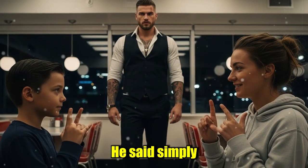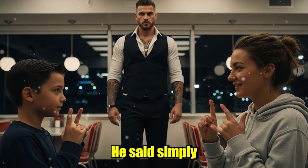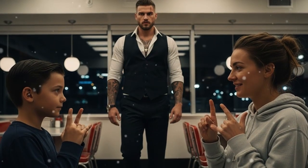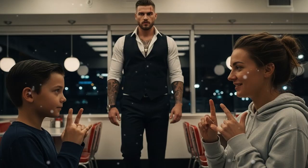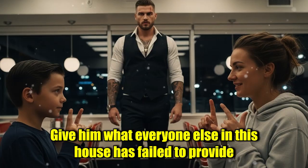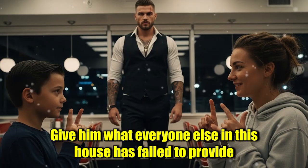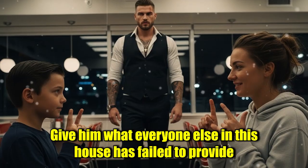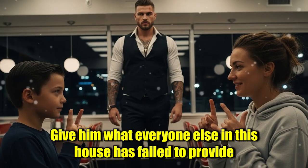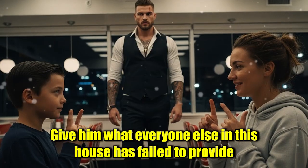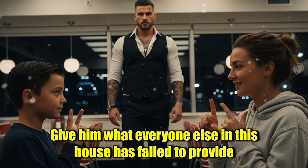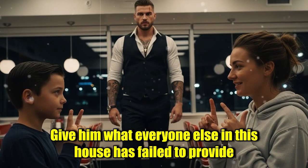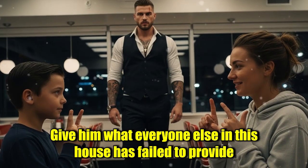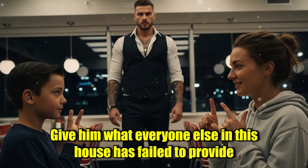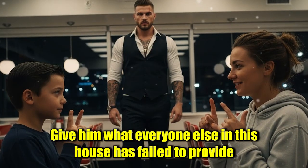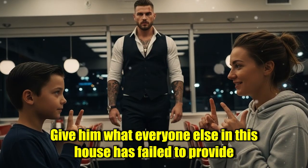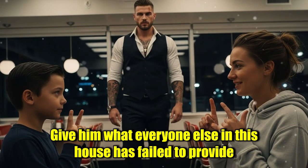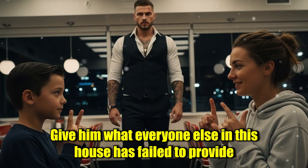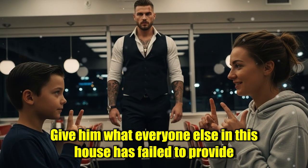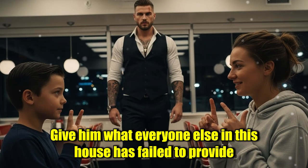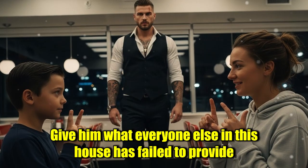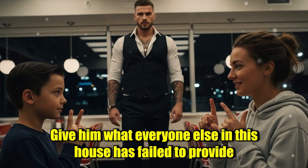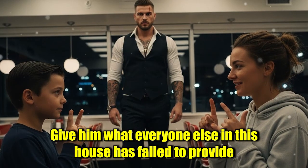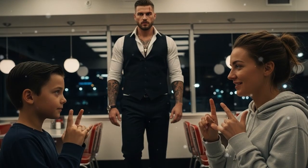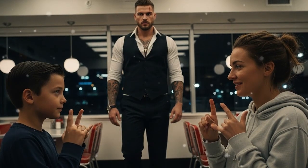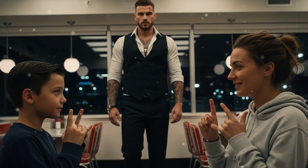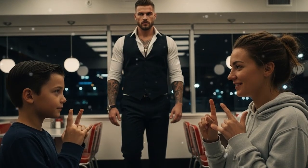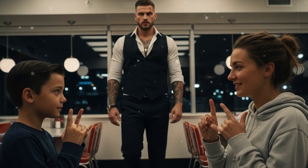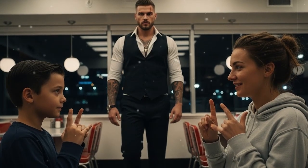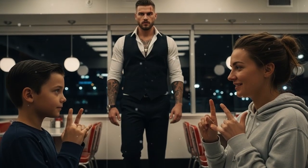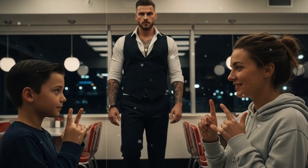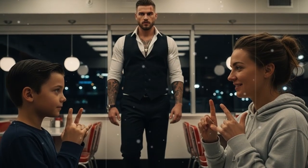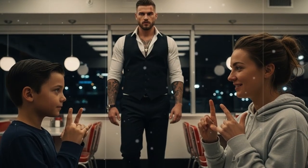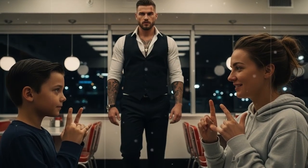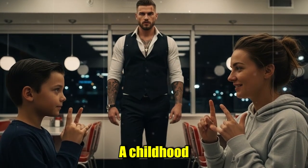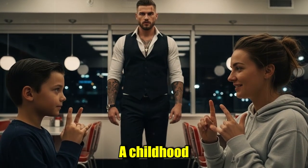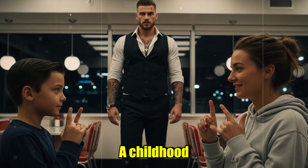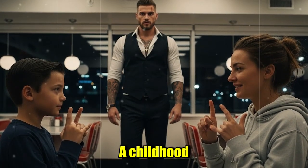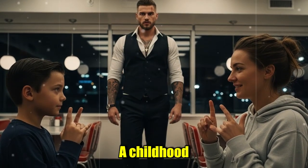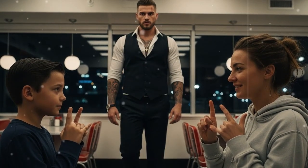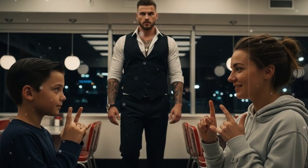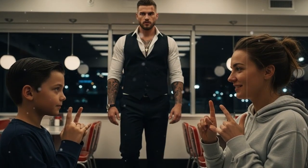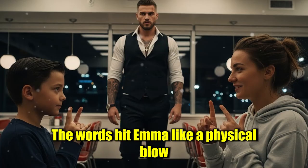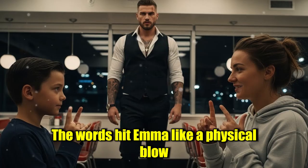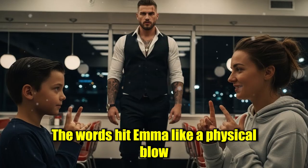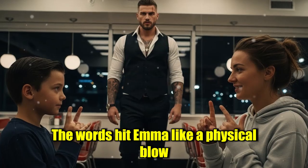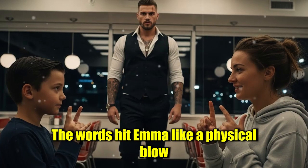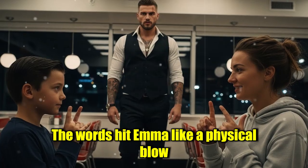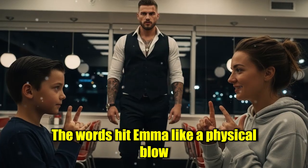simply. Give him what everyone else in this house has failed to provide. Which is a childhood. The words hit Emma